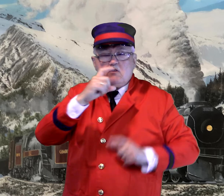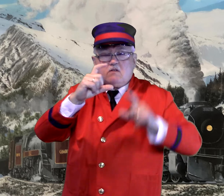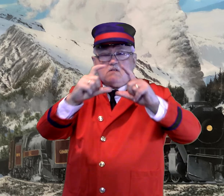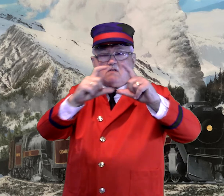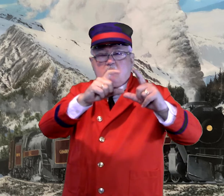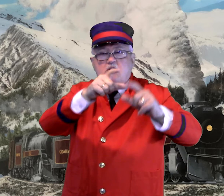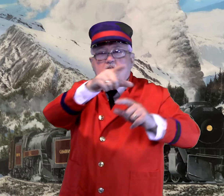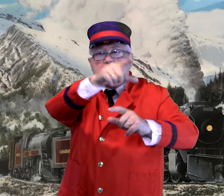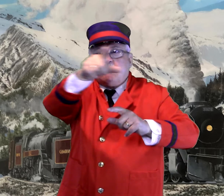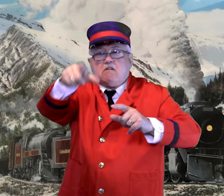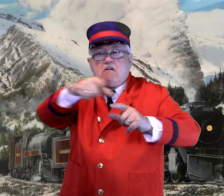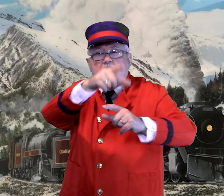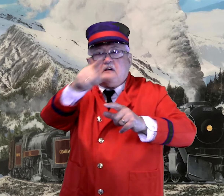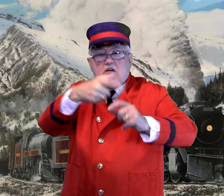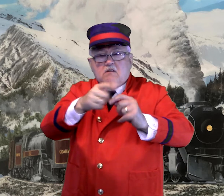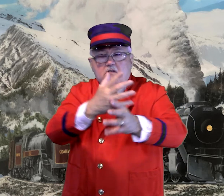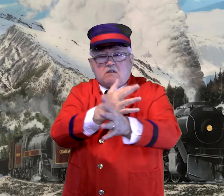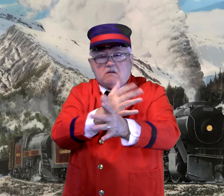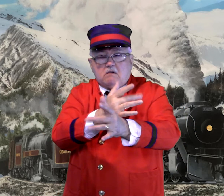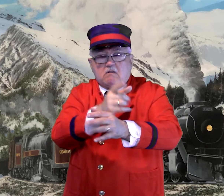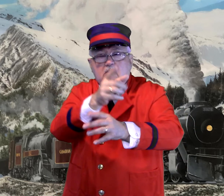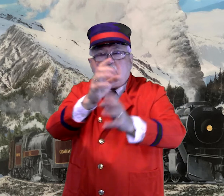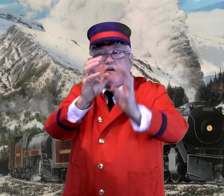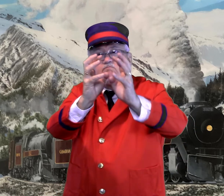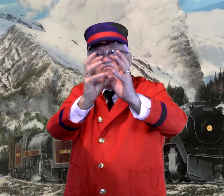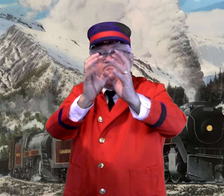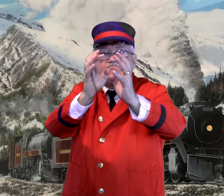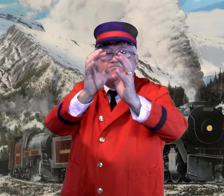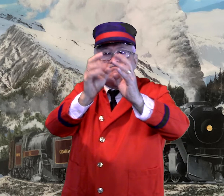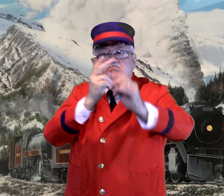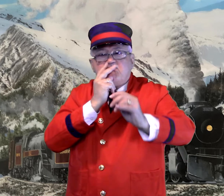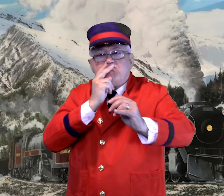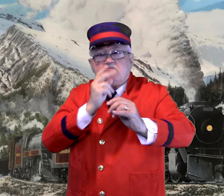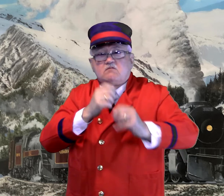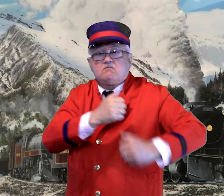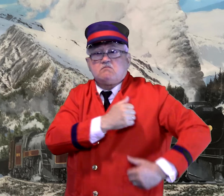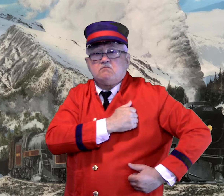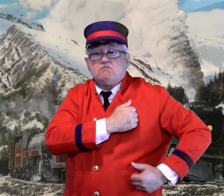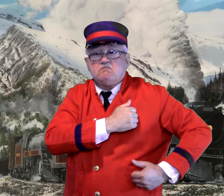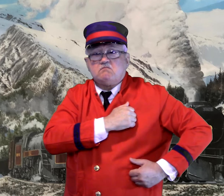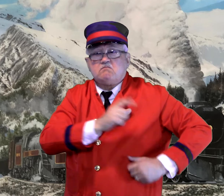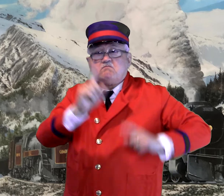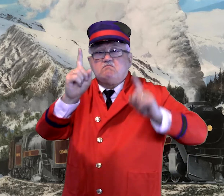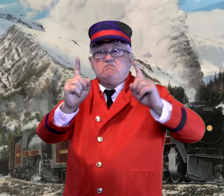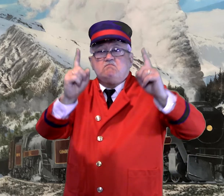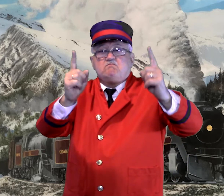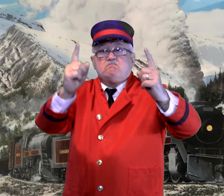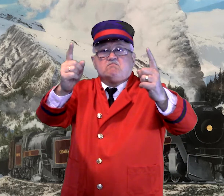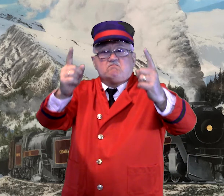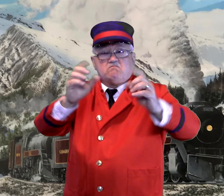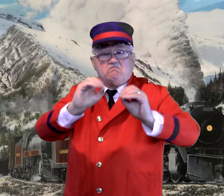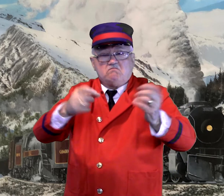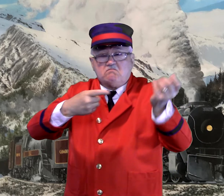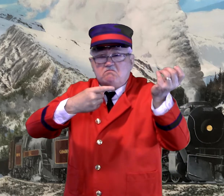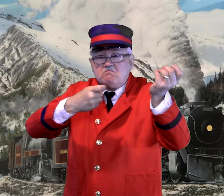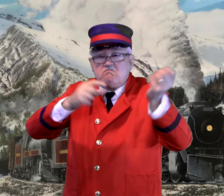or POW crest emblazoned. So they stood there smoking and talking, and the Canadian military guarded